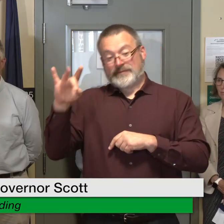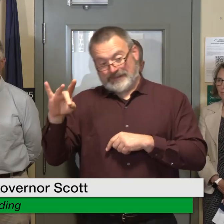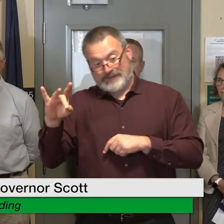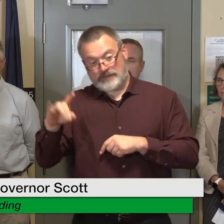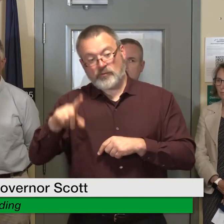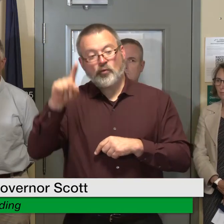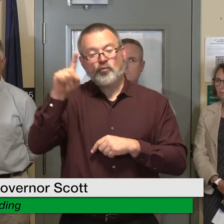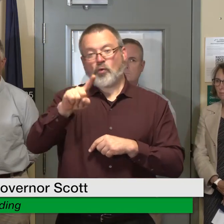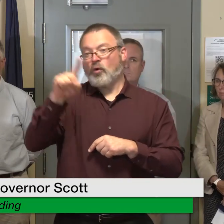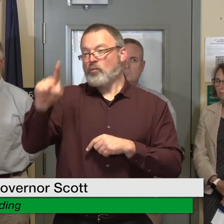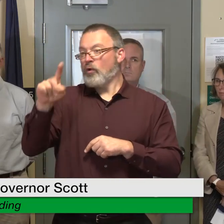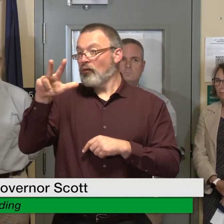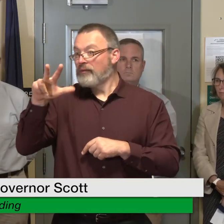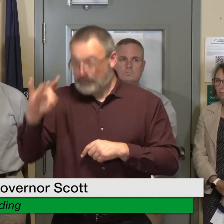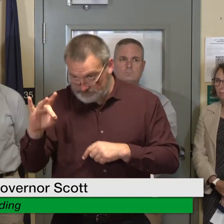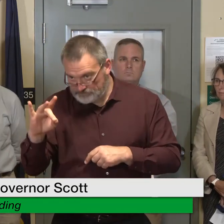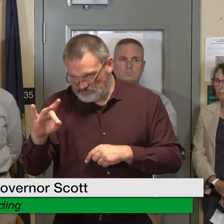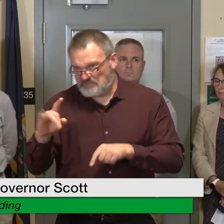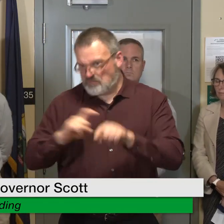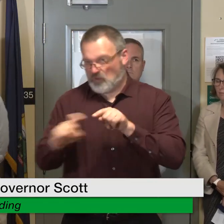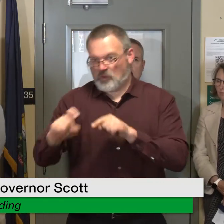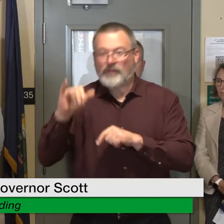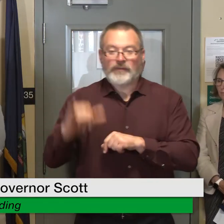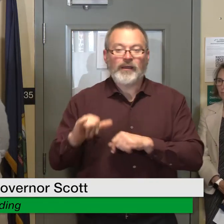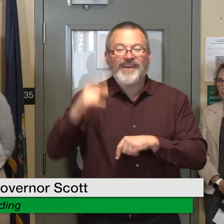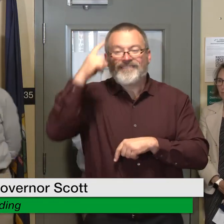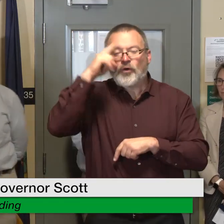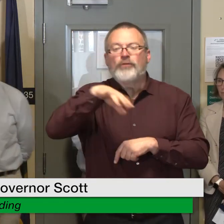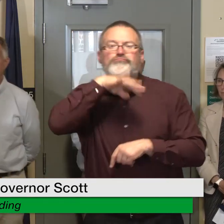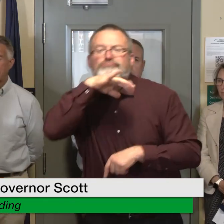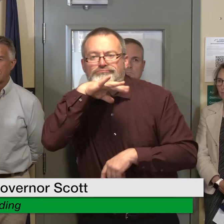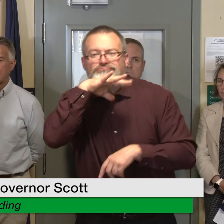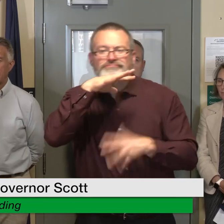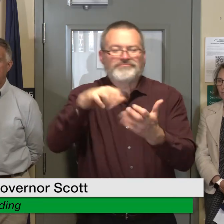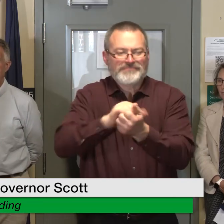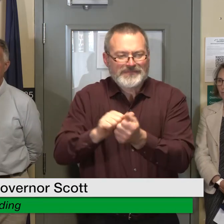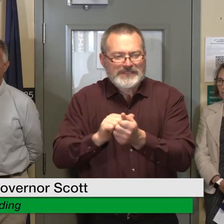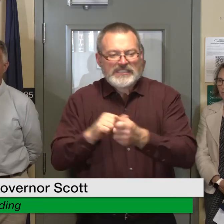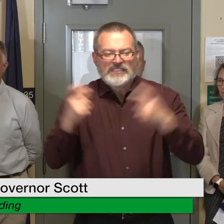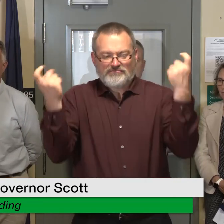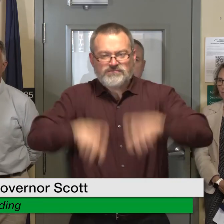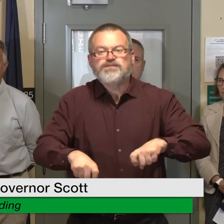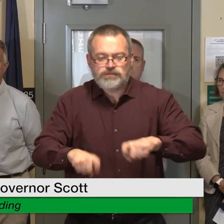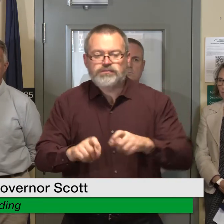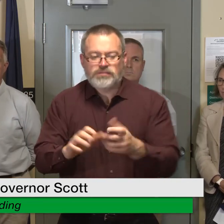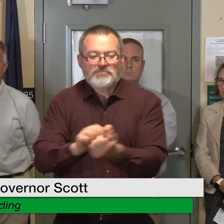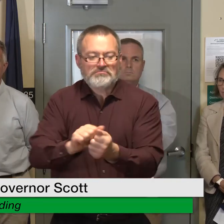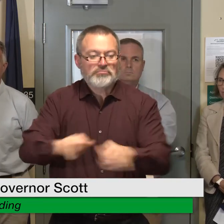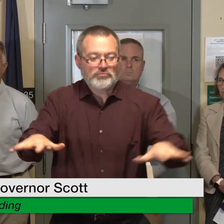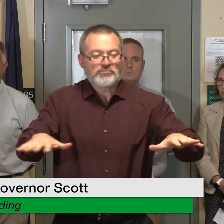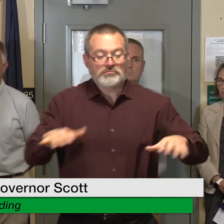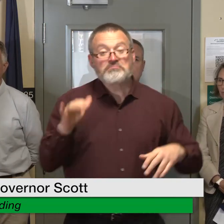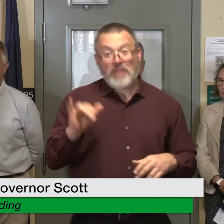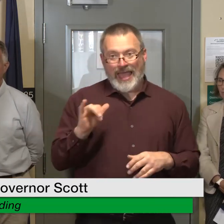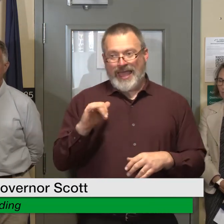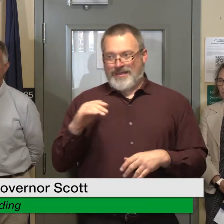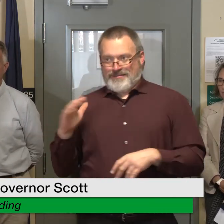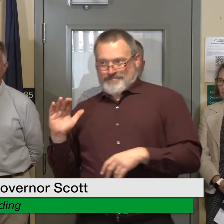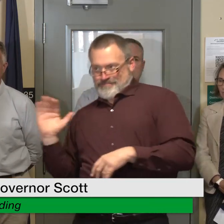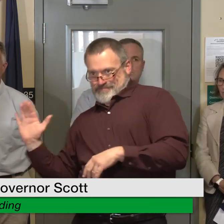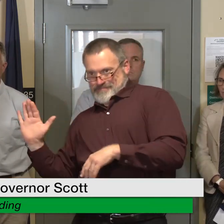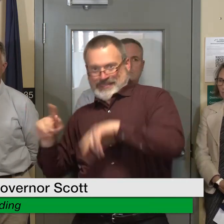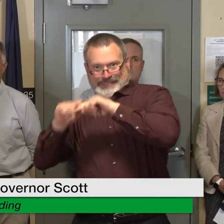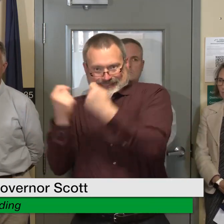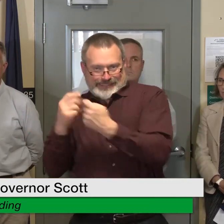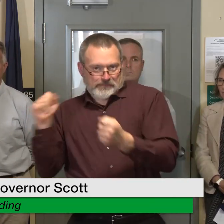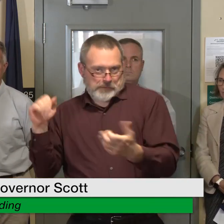802-828-1138. Our river management engineers and support staff continue to provide direct technical assistance to VTrans,